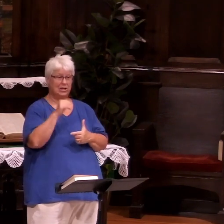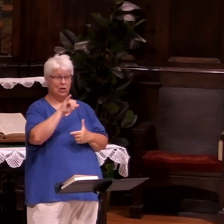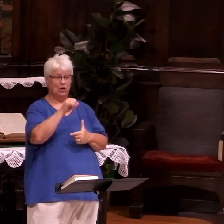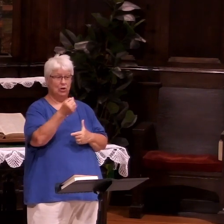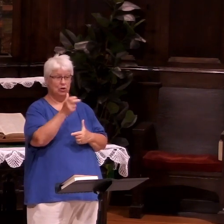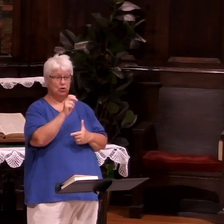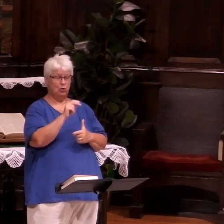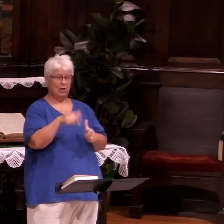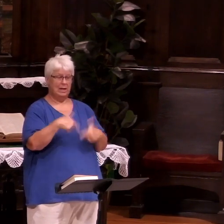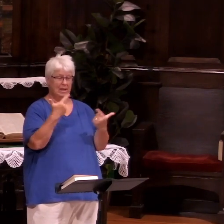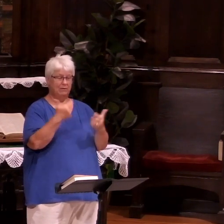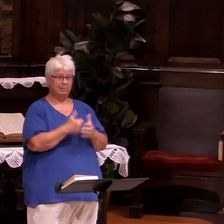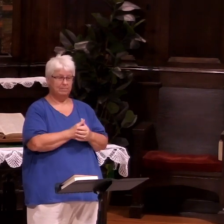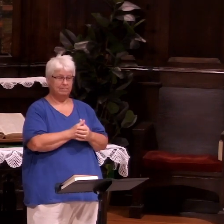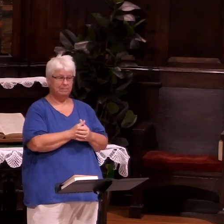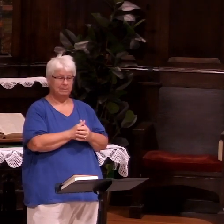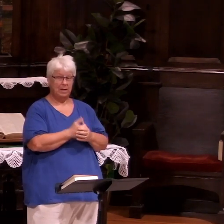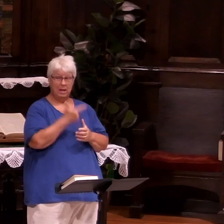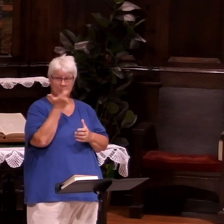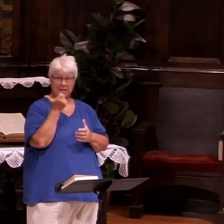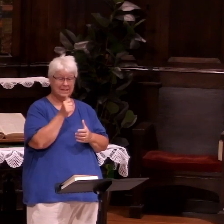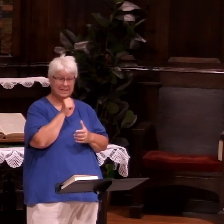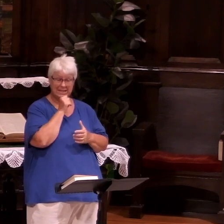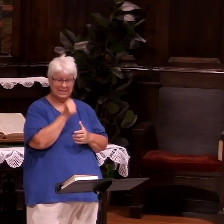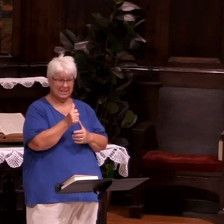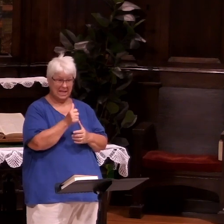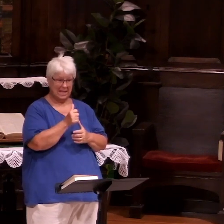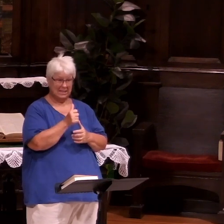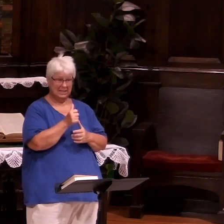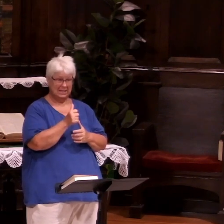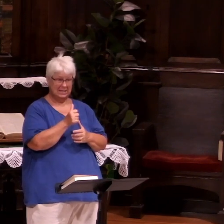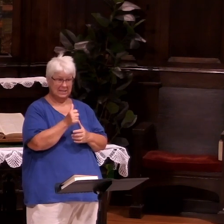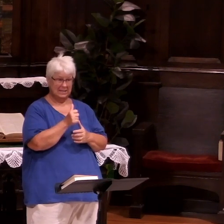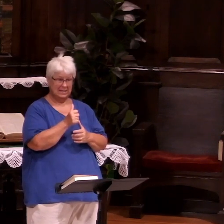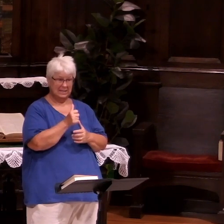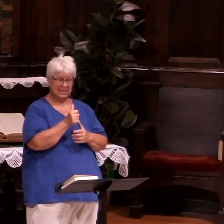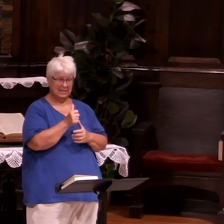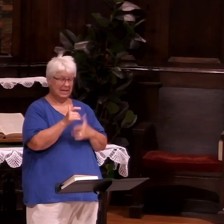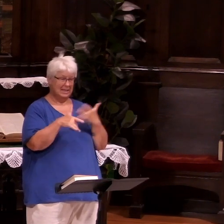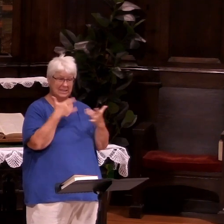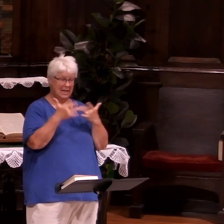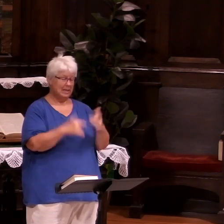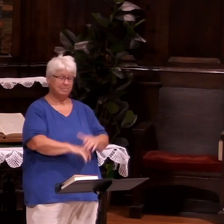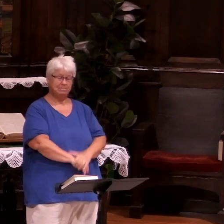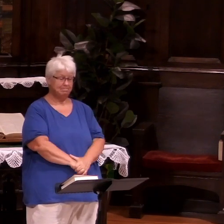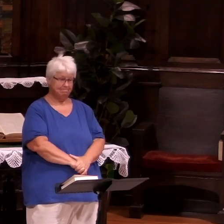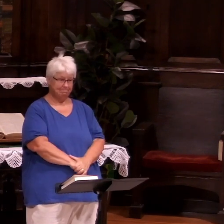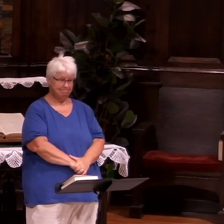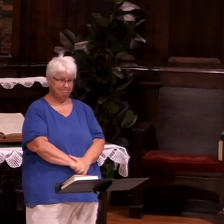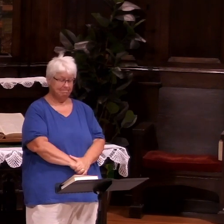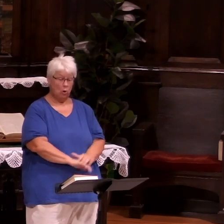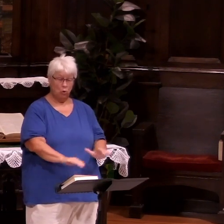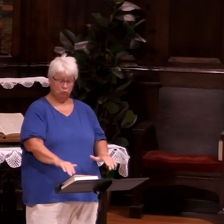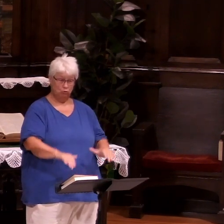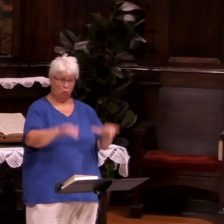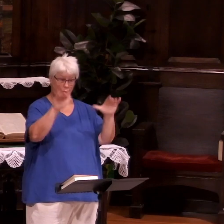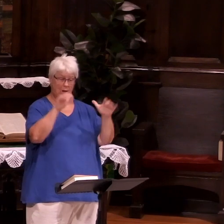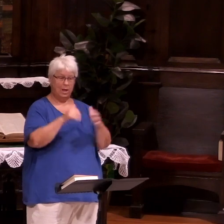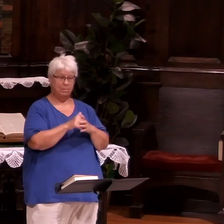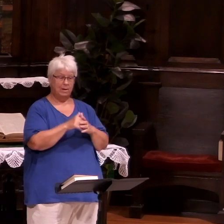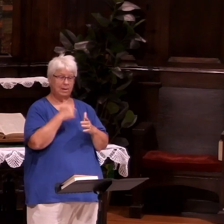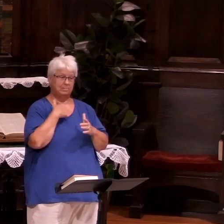Jordan lived. Because it's not at all that exciting. Growing up, I